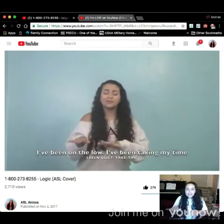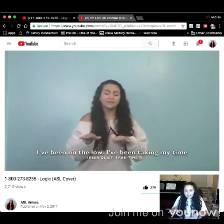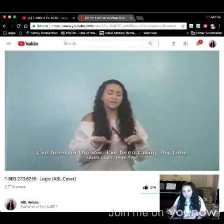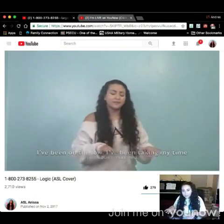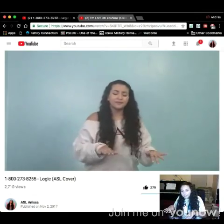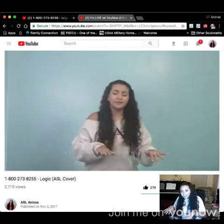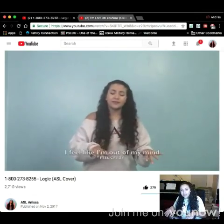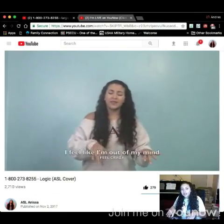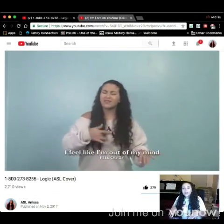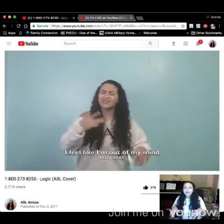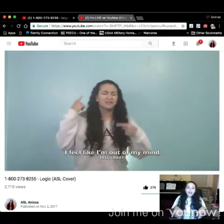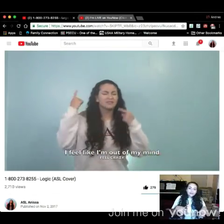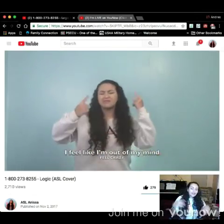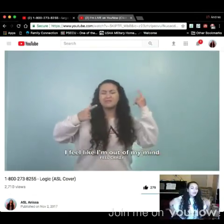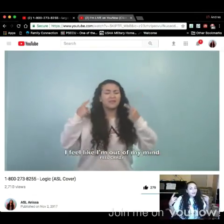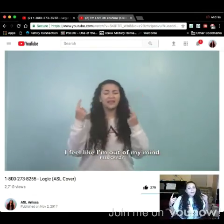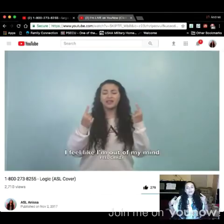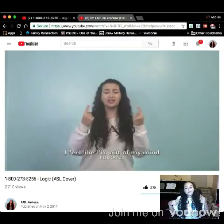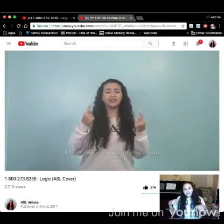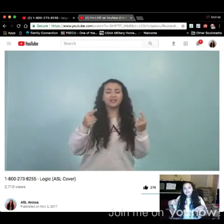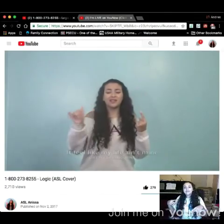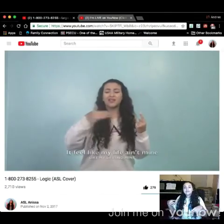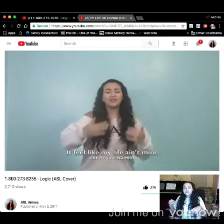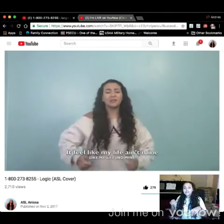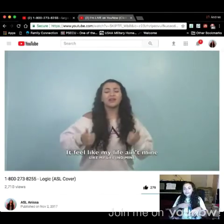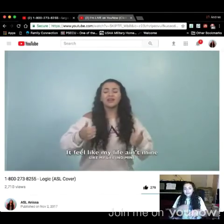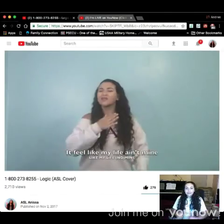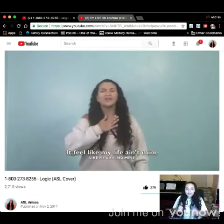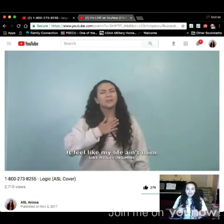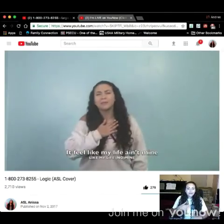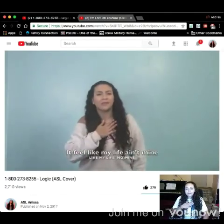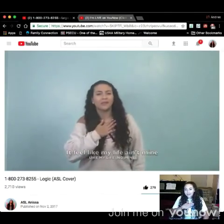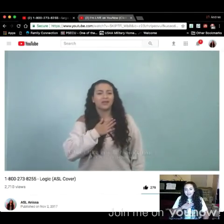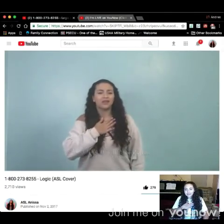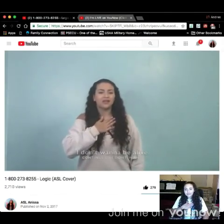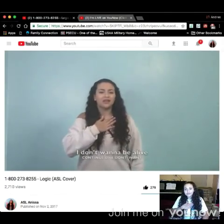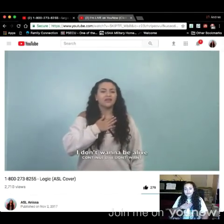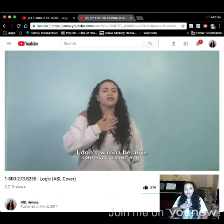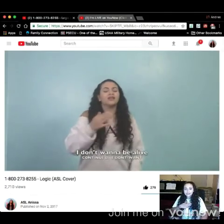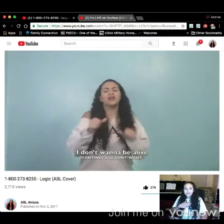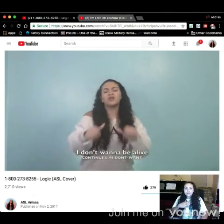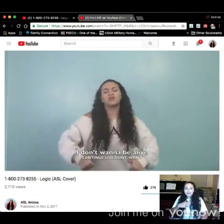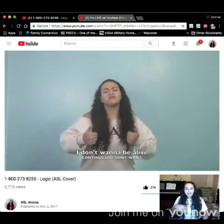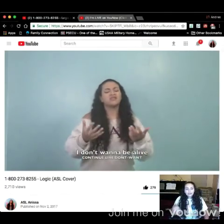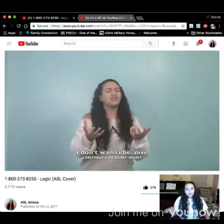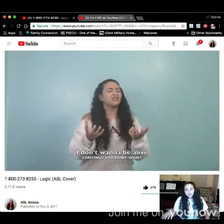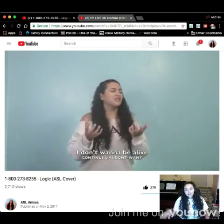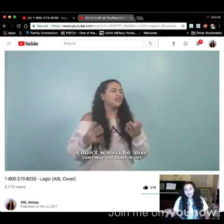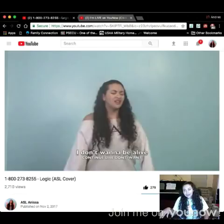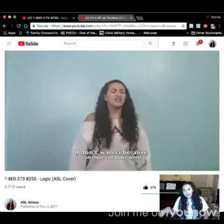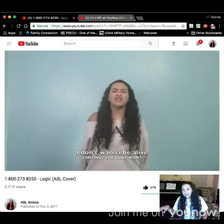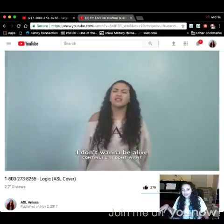my time. I feel like I'm out of my mind. It feel like my life ain't mine. I don't wanna